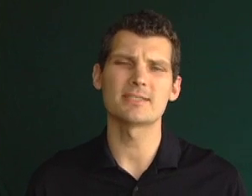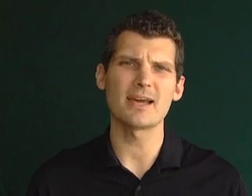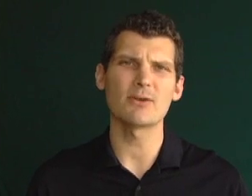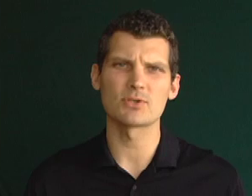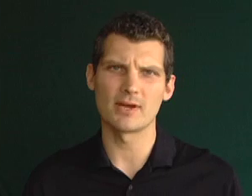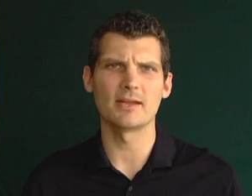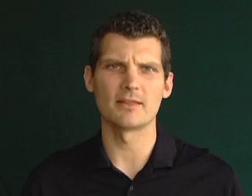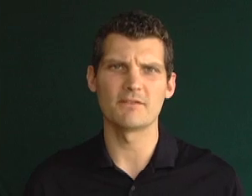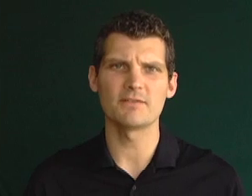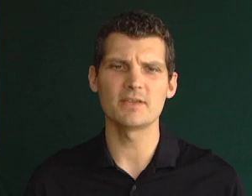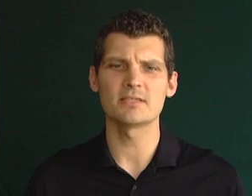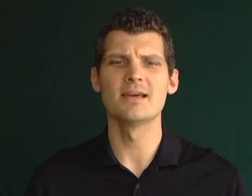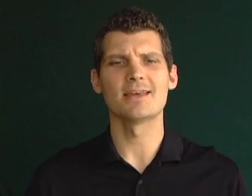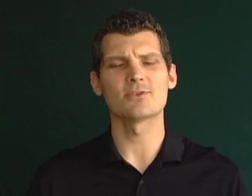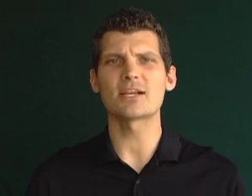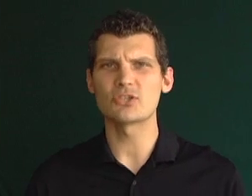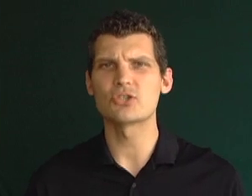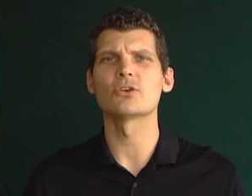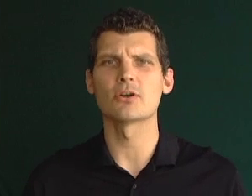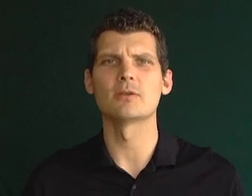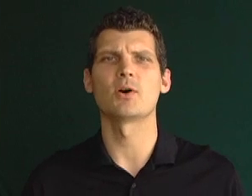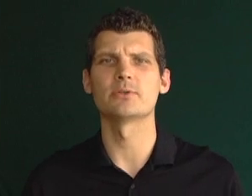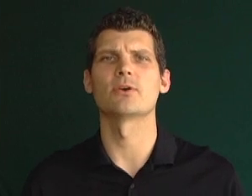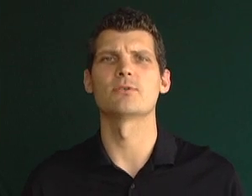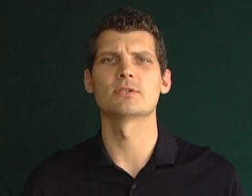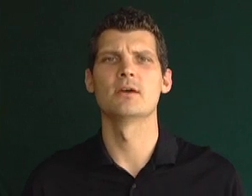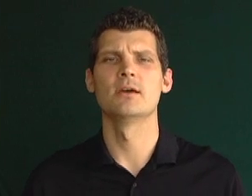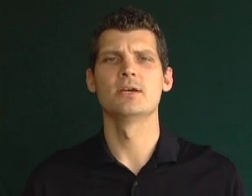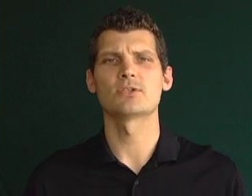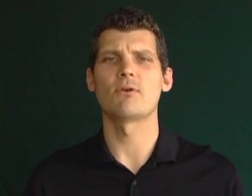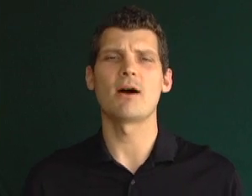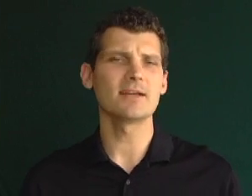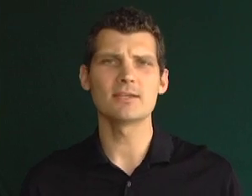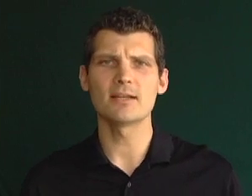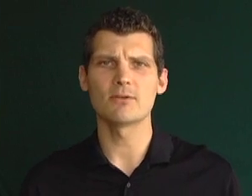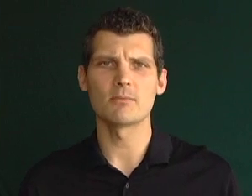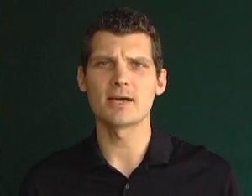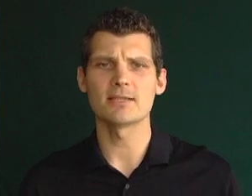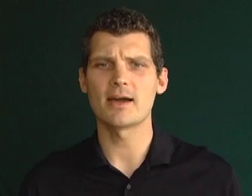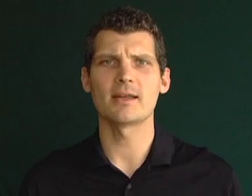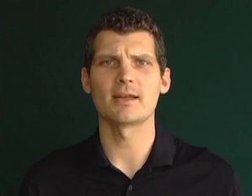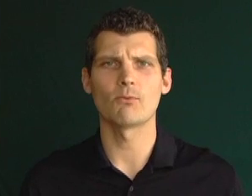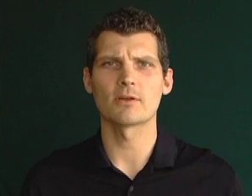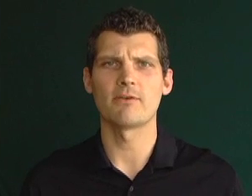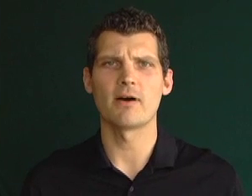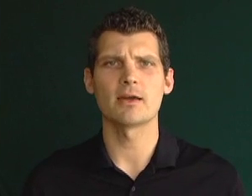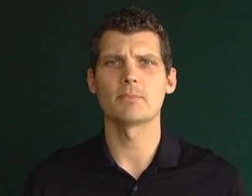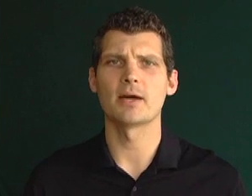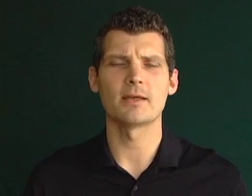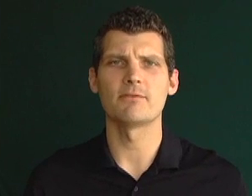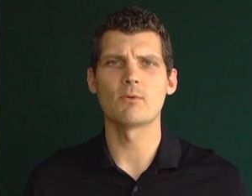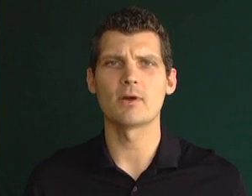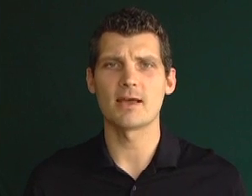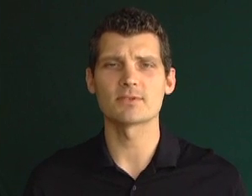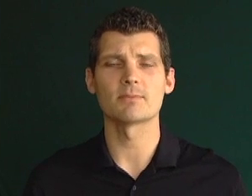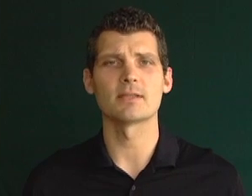diet was created in the 50s. There's actually sugar in Melba toast. So I did it on my diet and it worked fine, but if you want to have something that